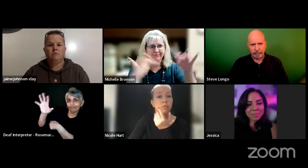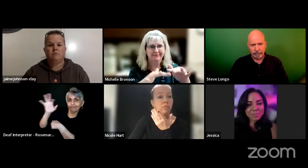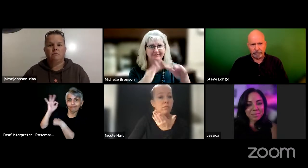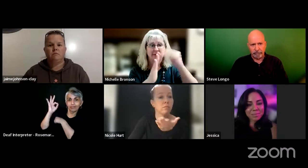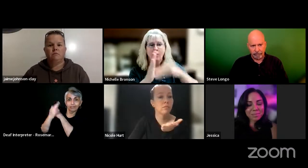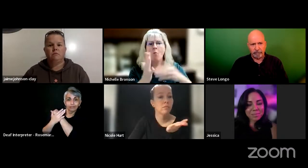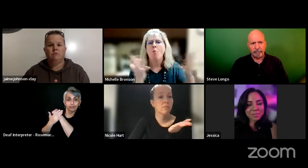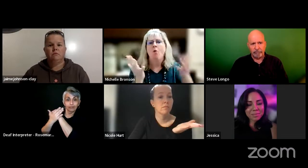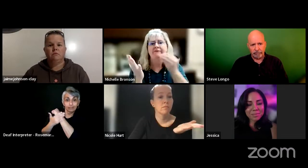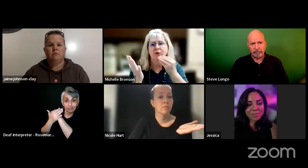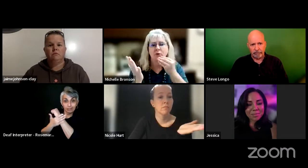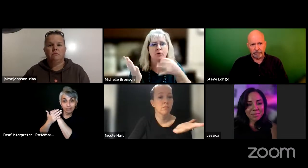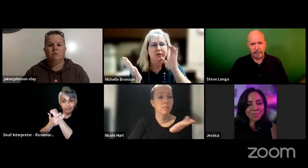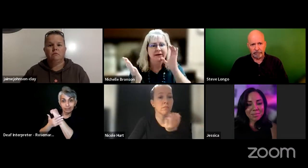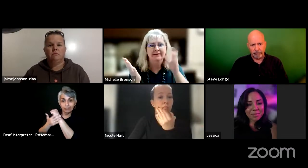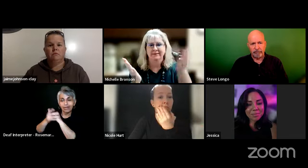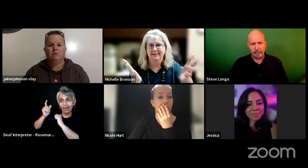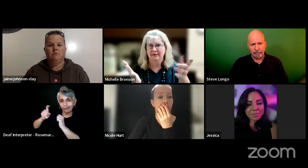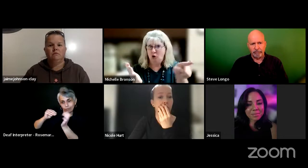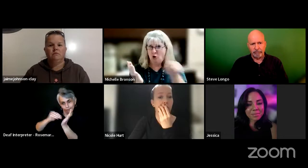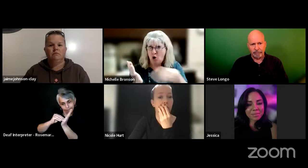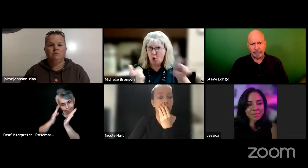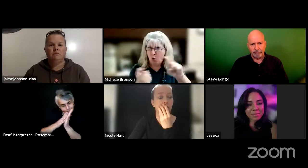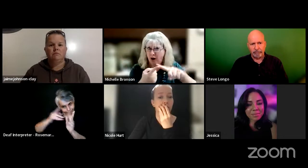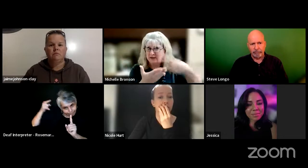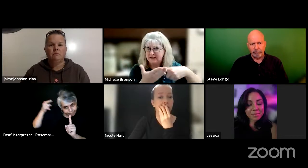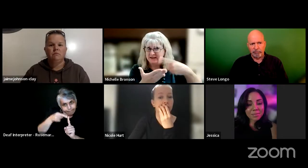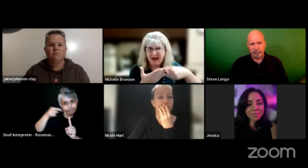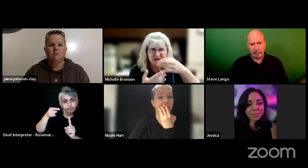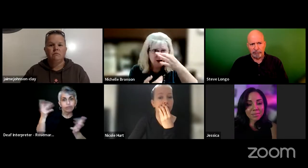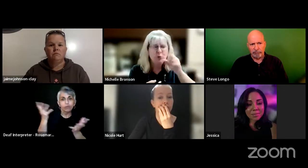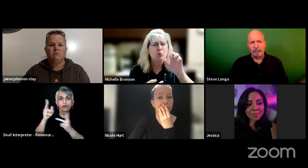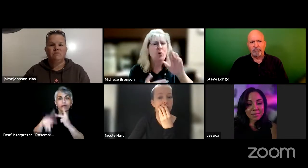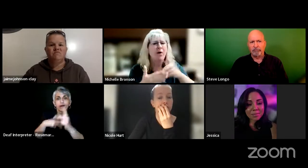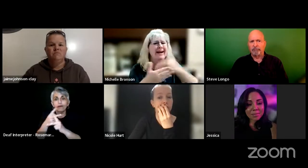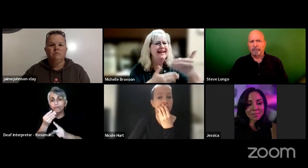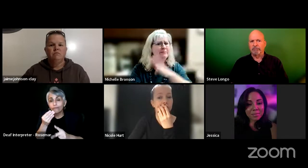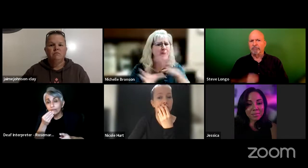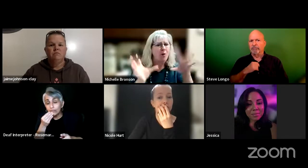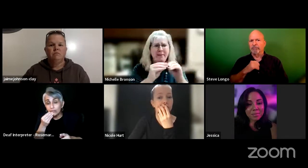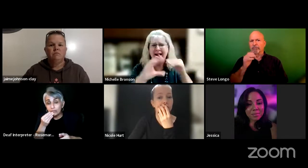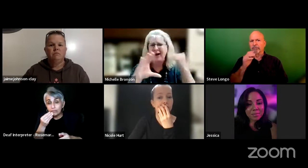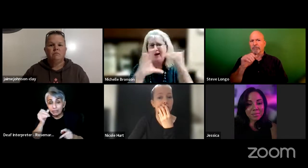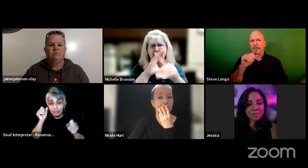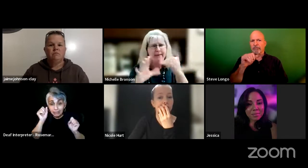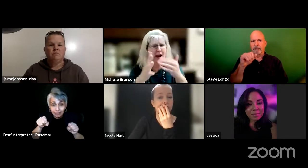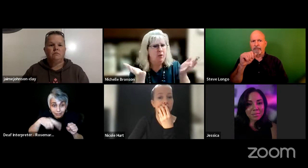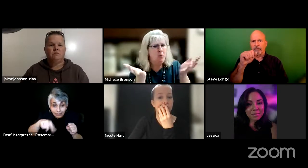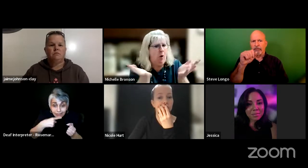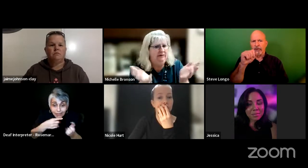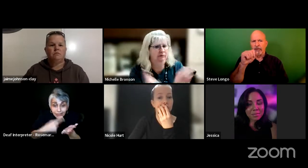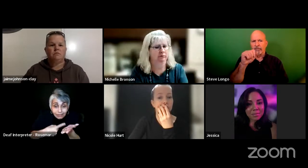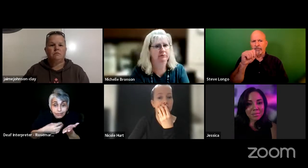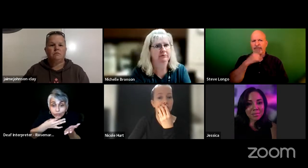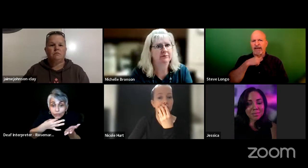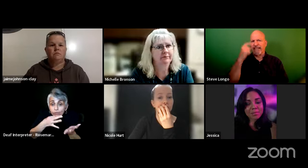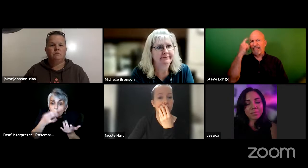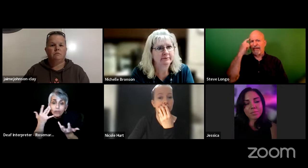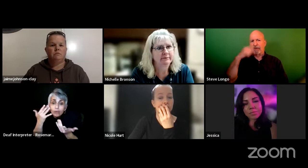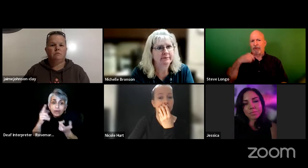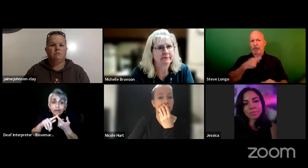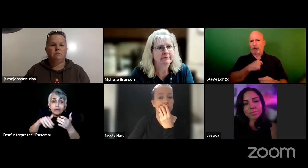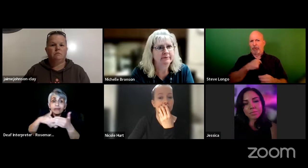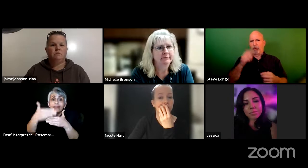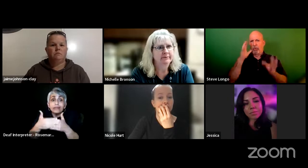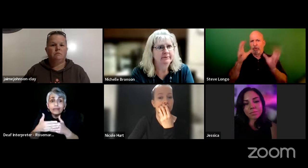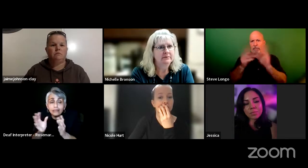the Fresno Fairgrounds. We have to say what food and drink. So I'm not